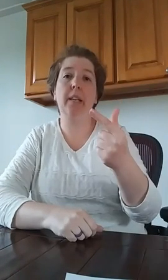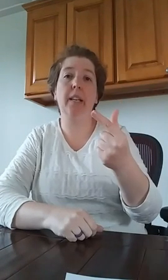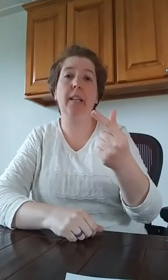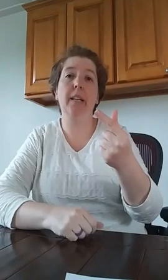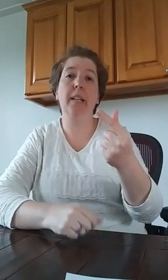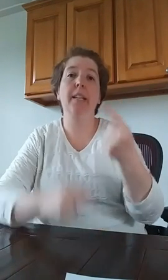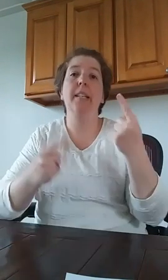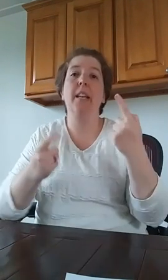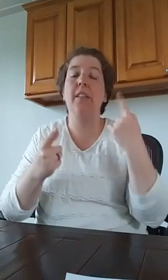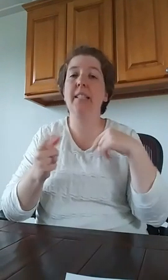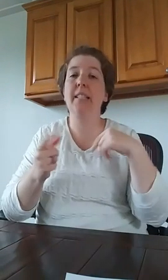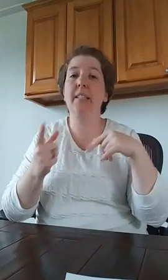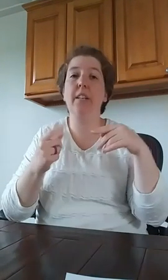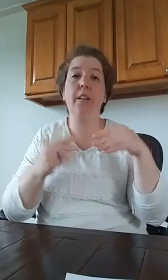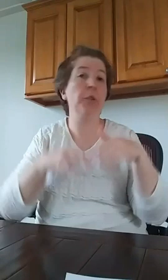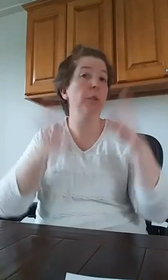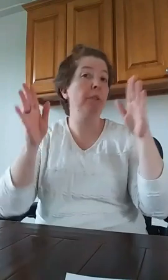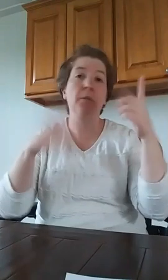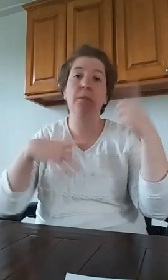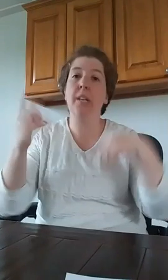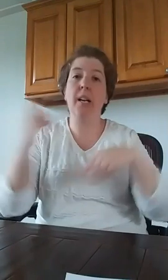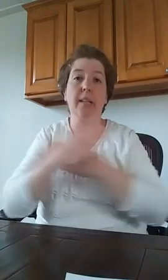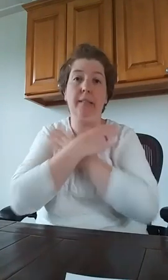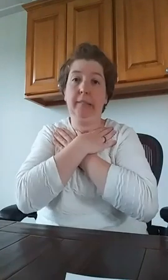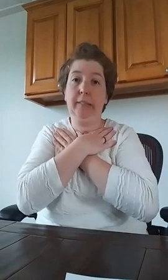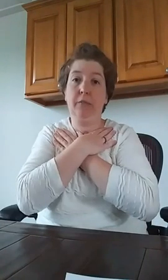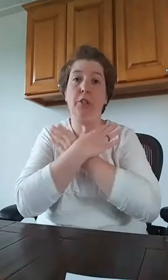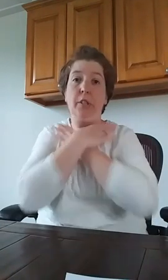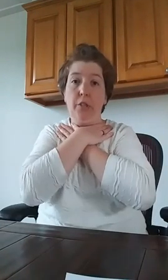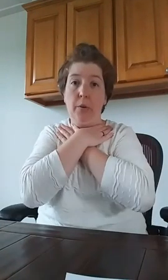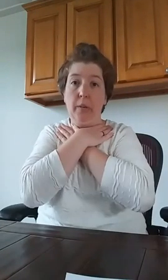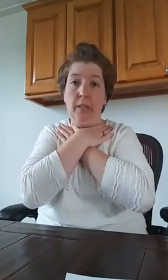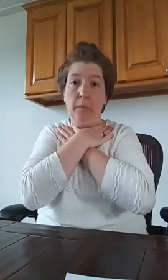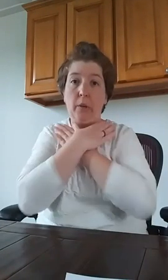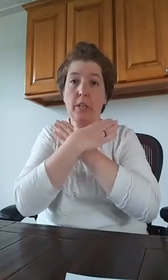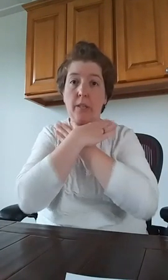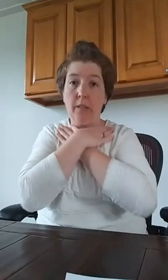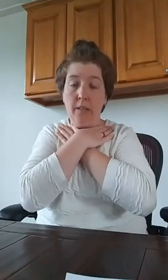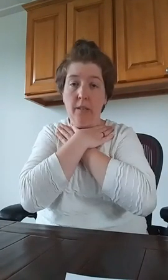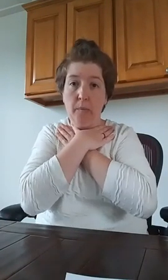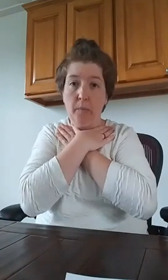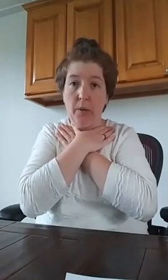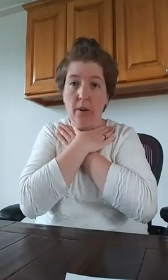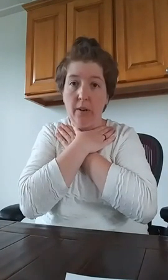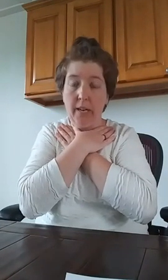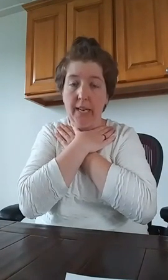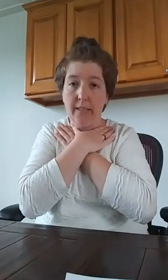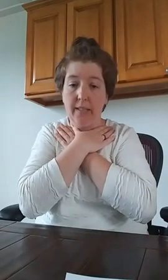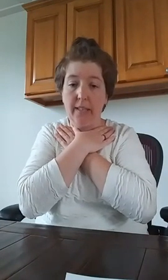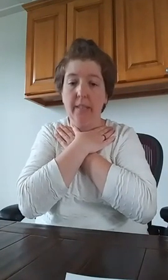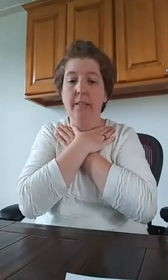choking now that's the universal sign if we're choking then we're gonna put our hands like this